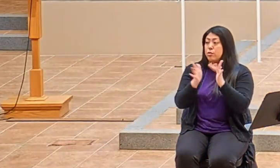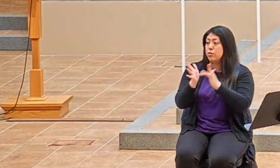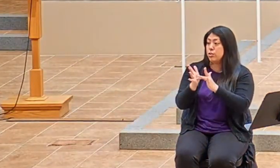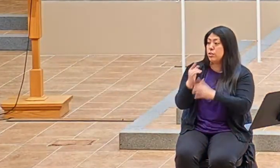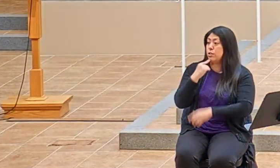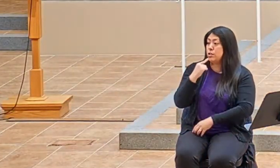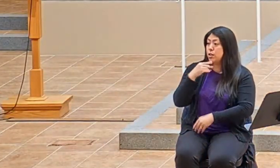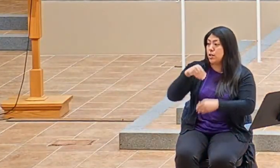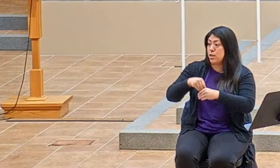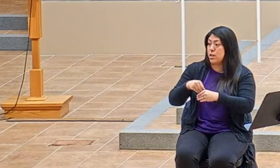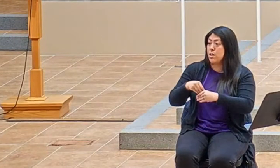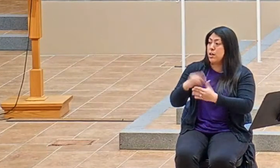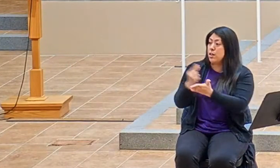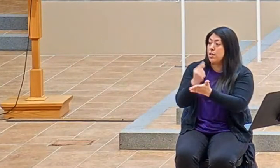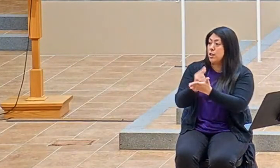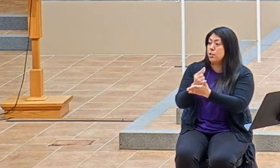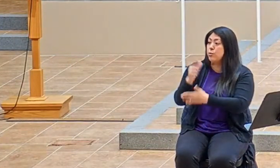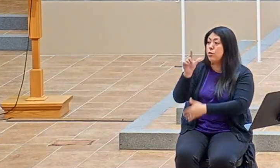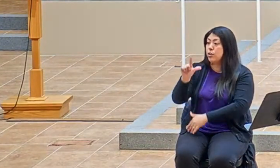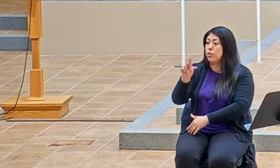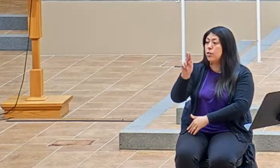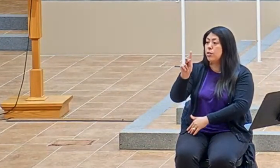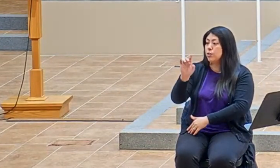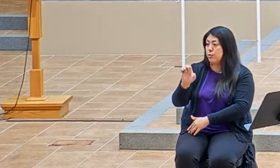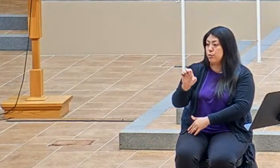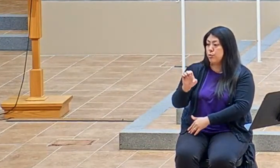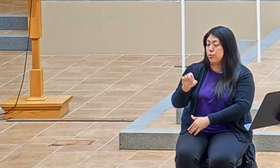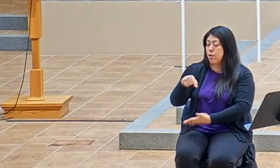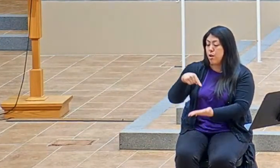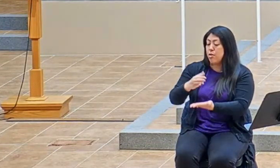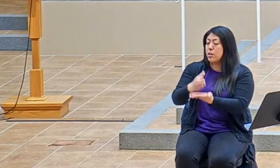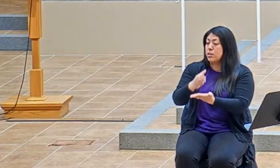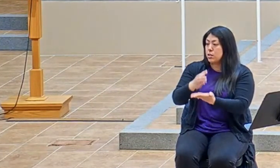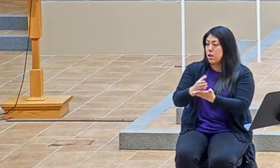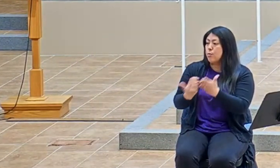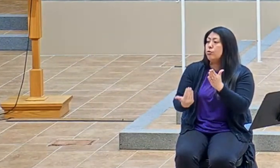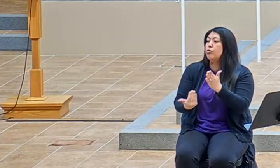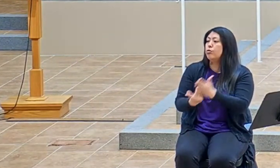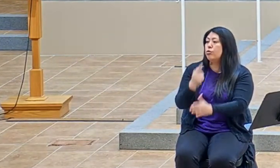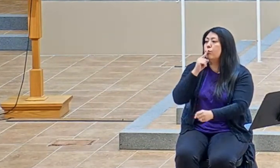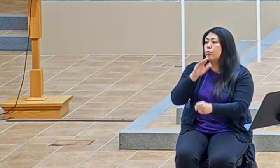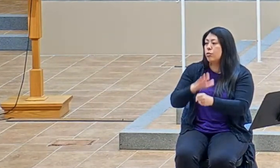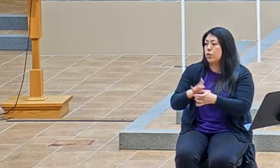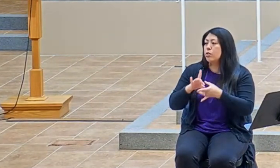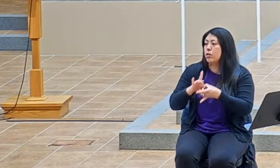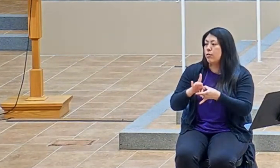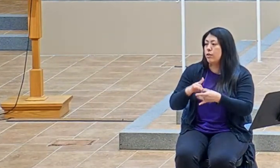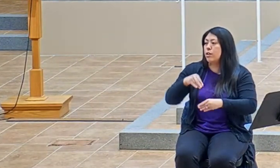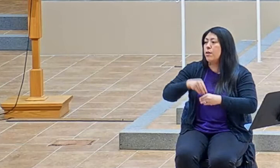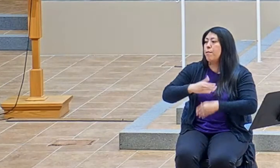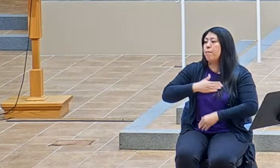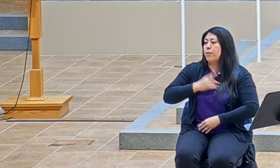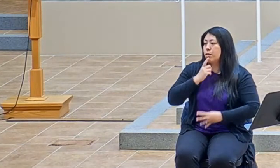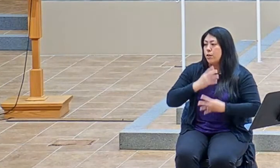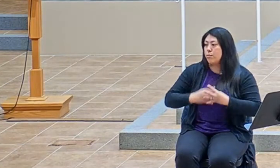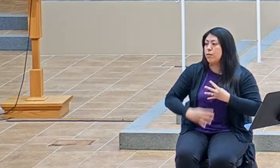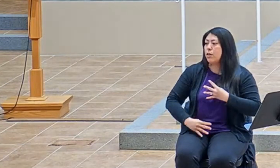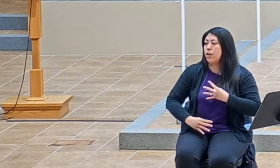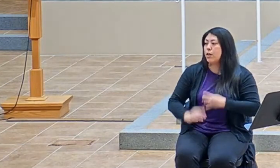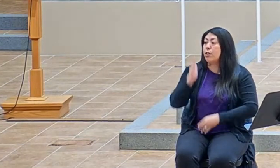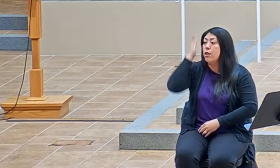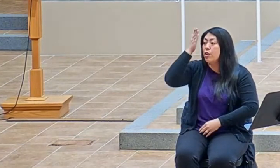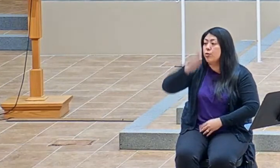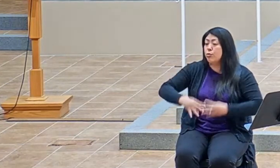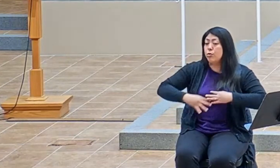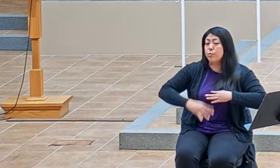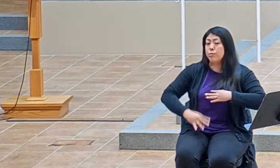say in Luke, "This cup is the new covenant in my blood, which will